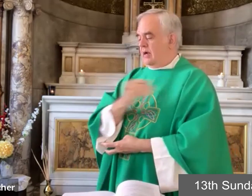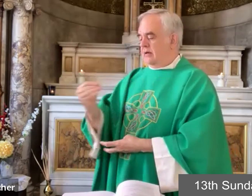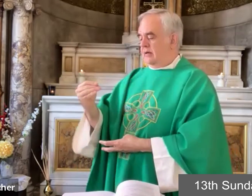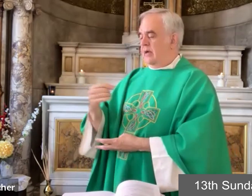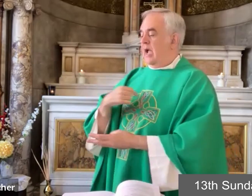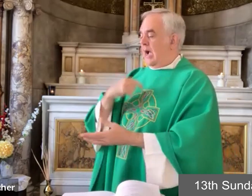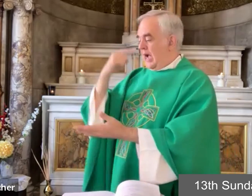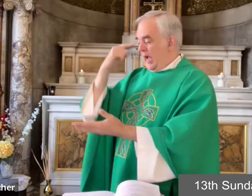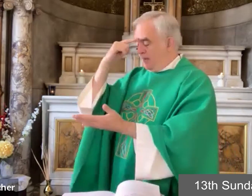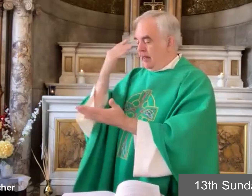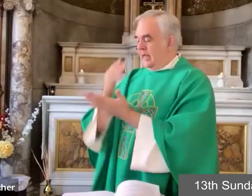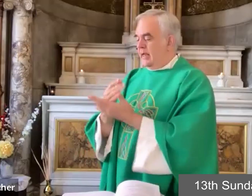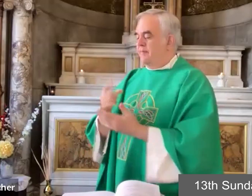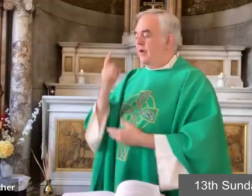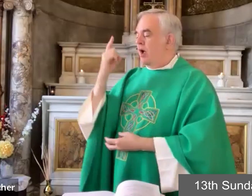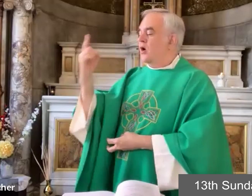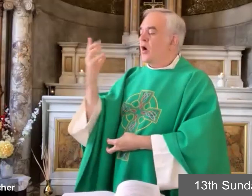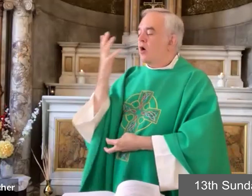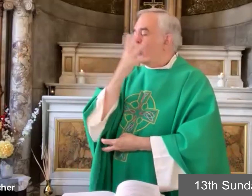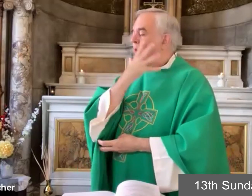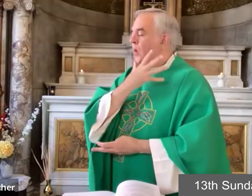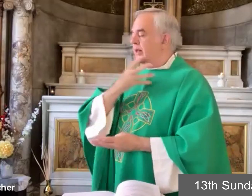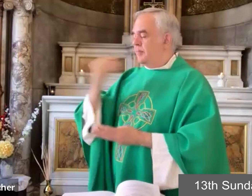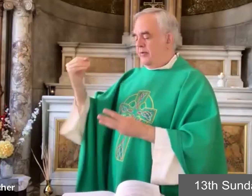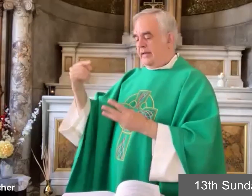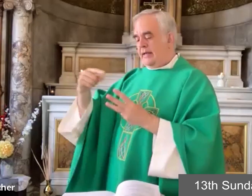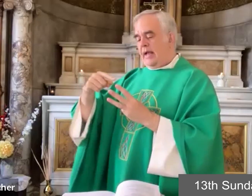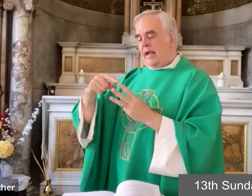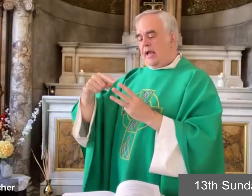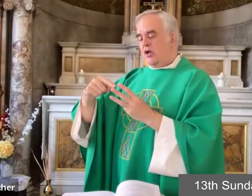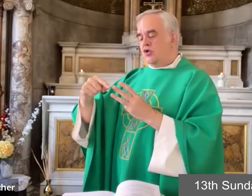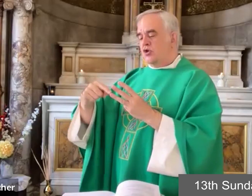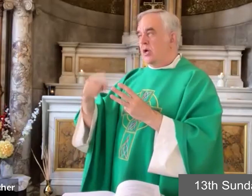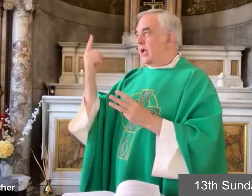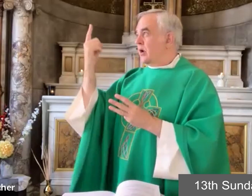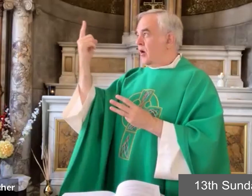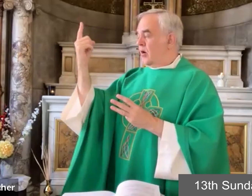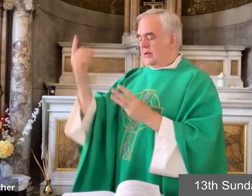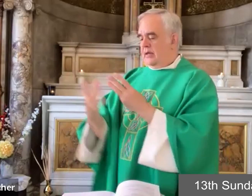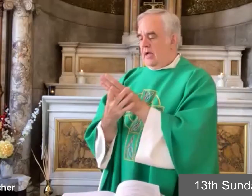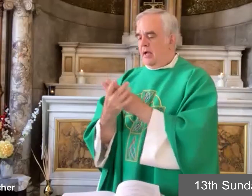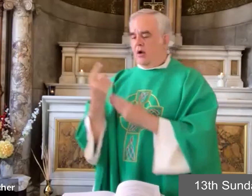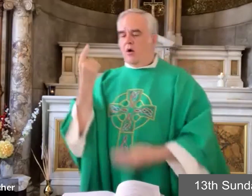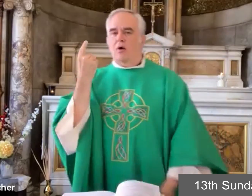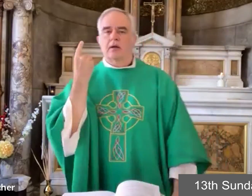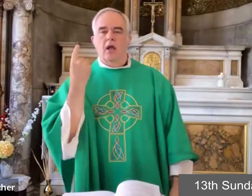Son. I believe in God the Holy Spirit. Each is God, but God